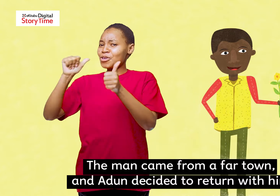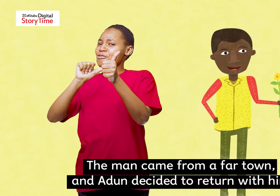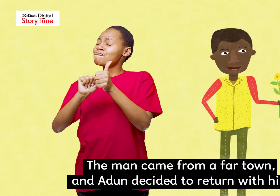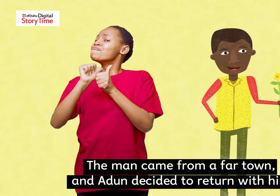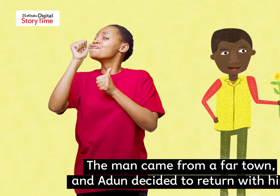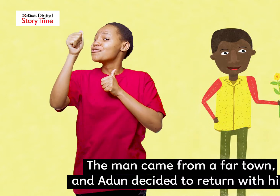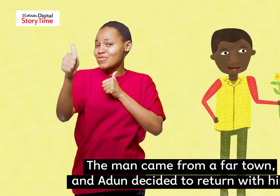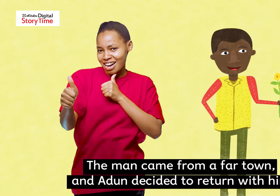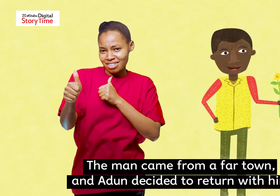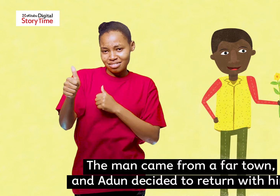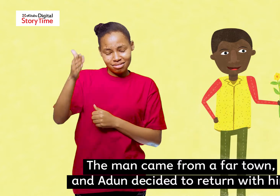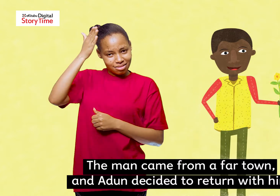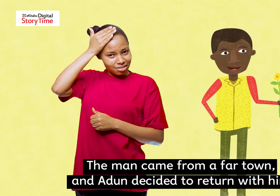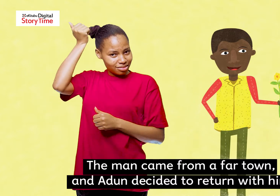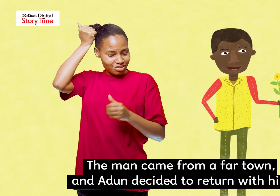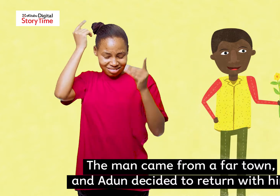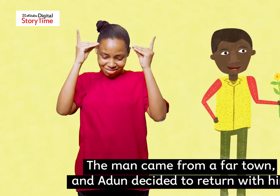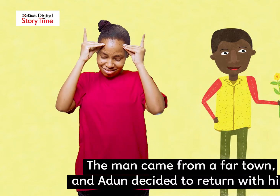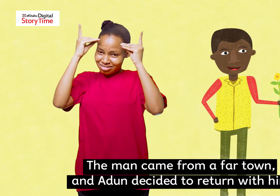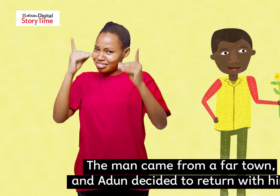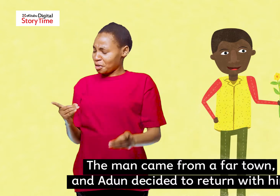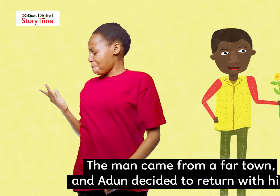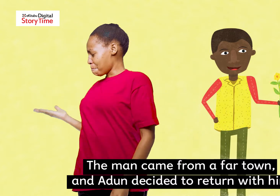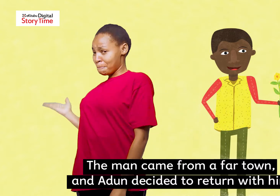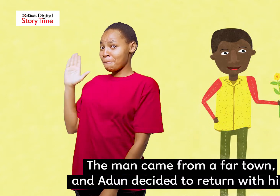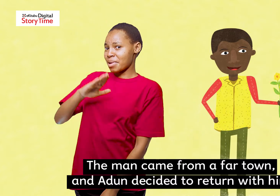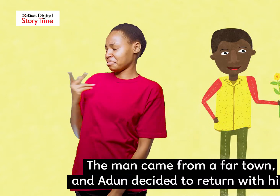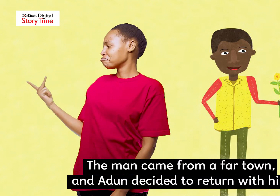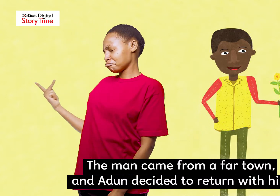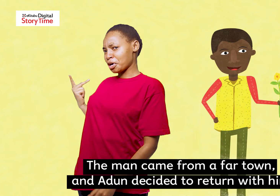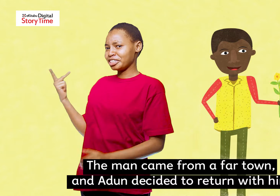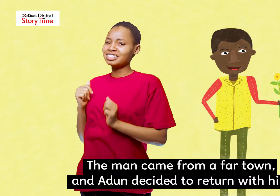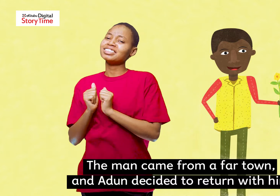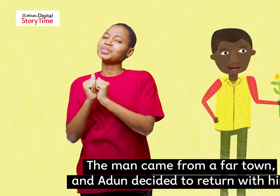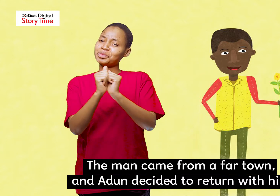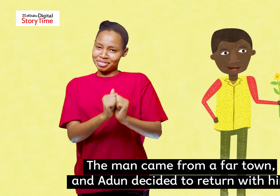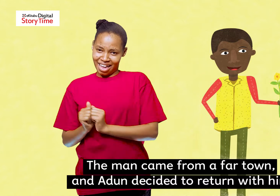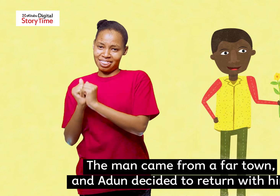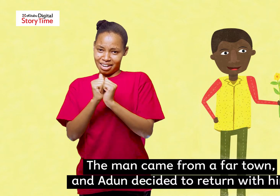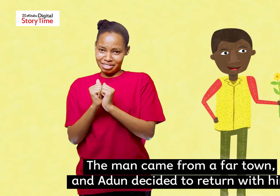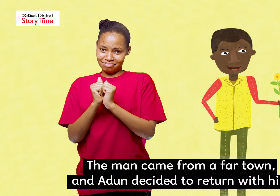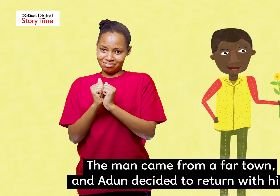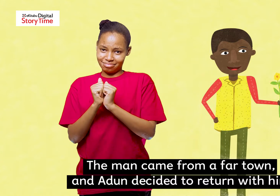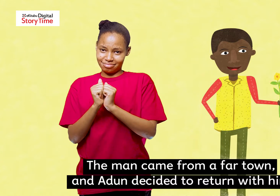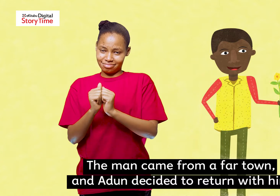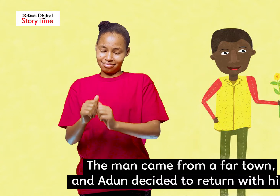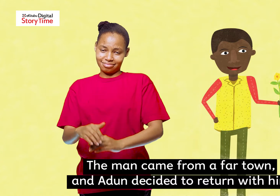The man came from a far town, and Adon decided to return with him.